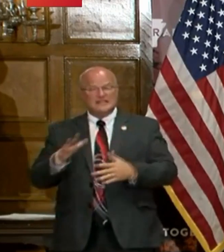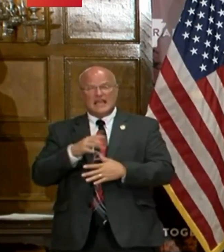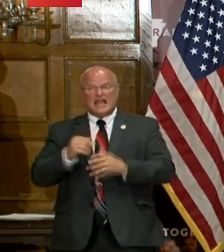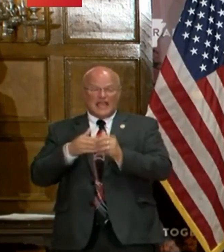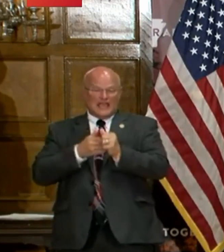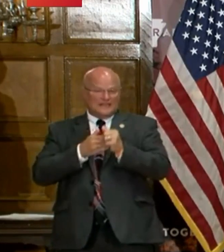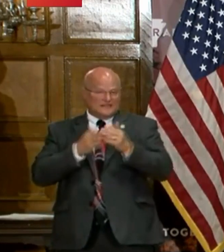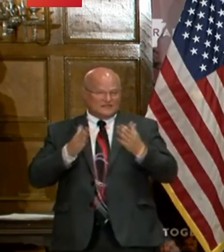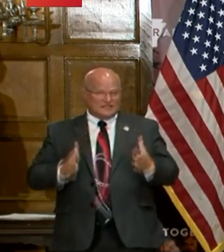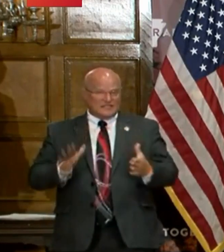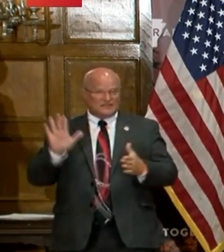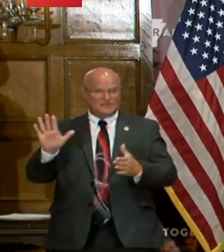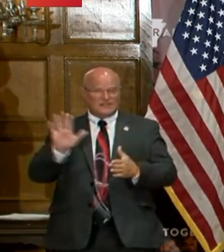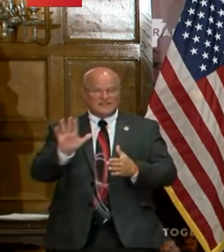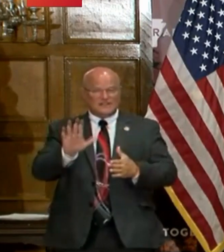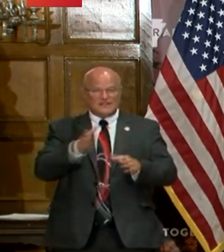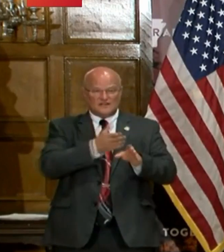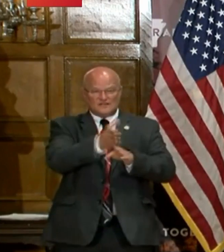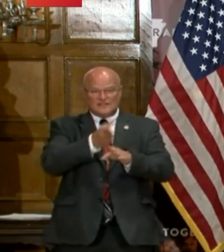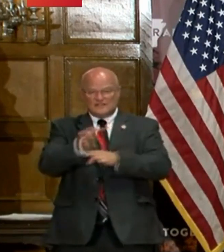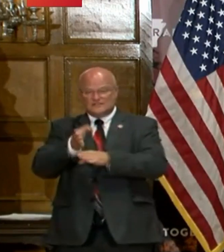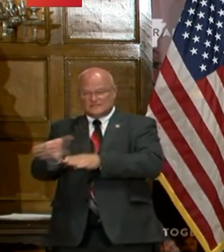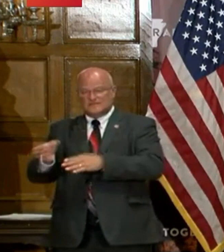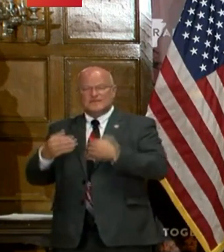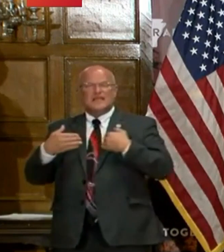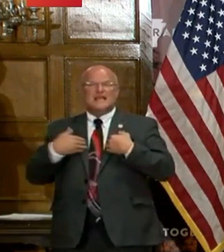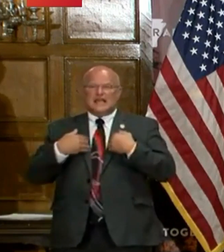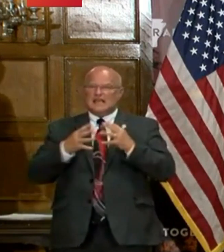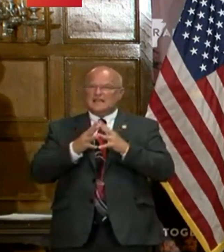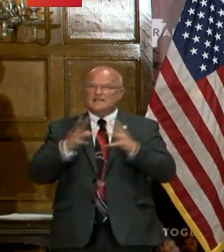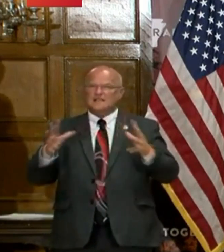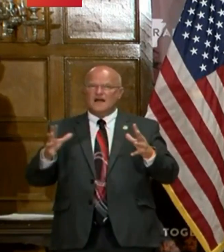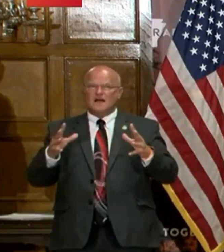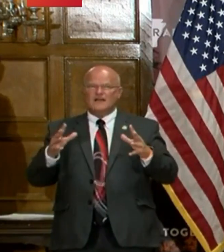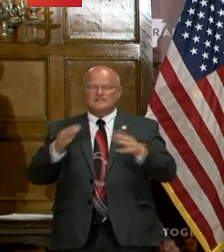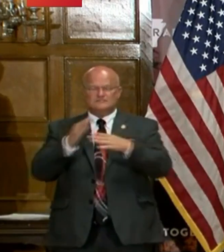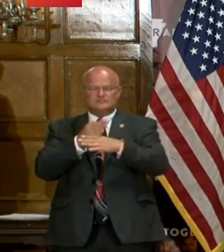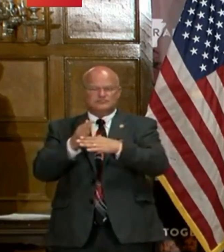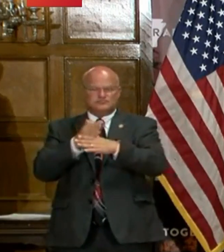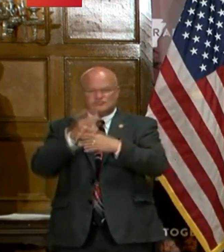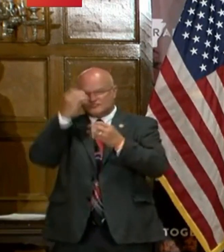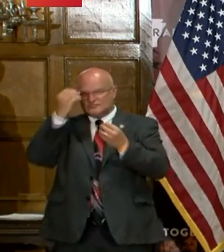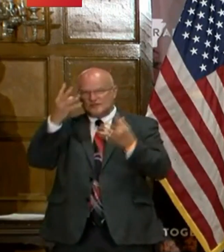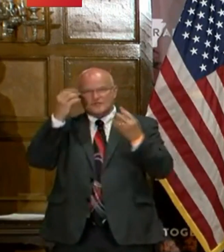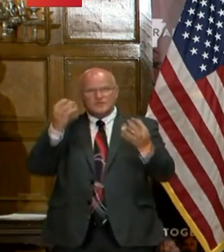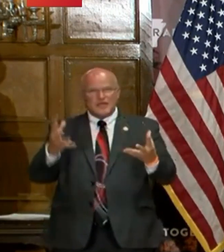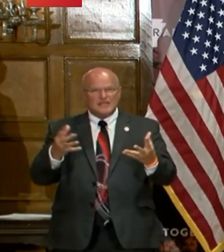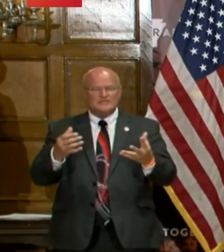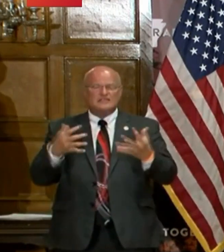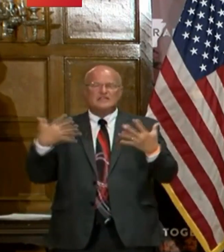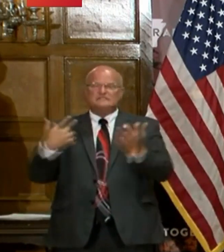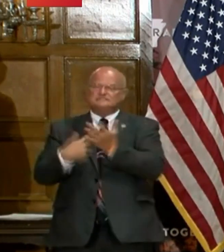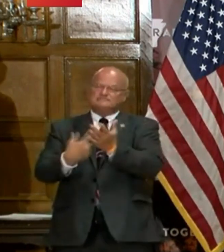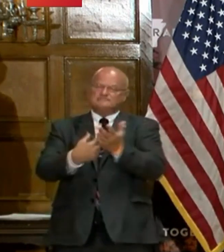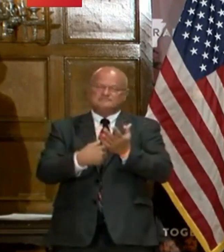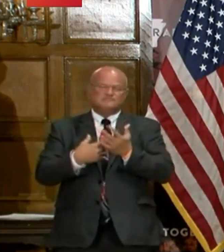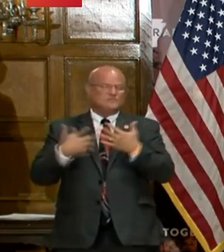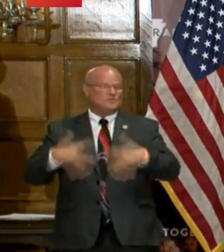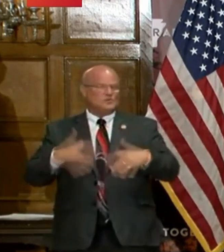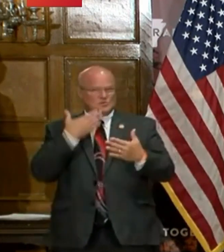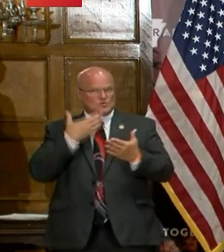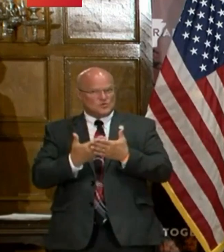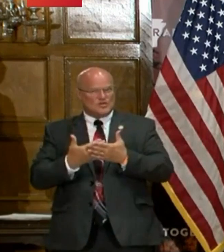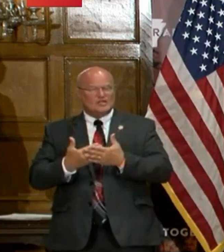their leaders in their respective fields. So we've had a lot of perspectives shared and a lot of great discussion. I